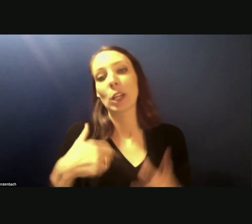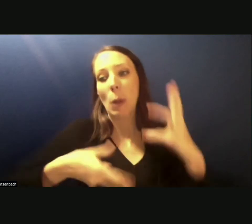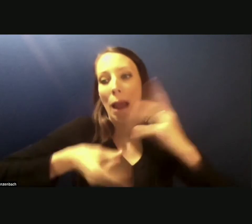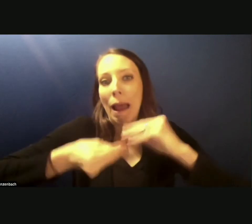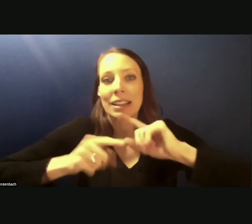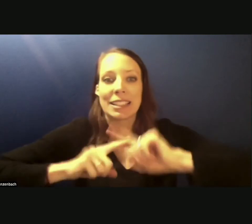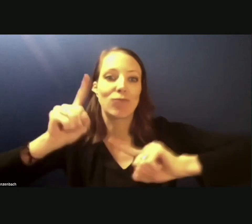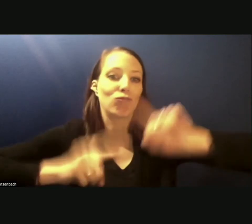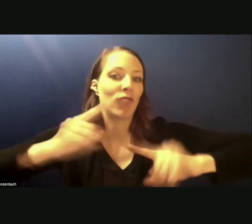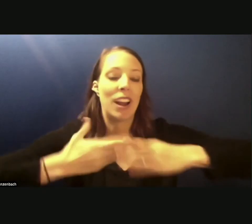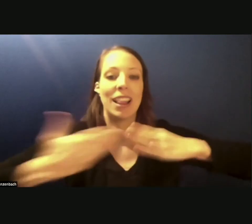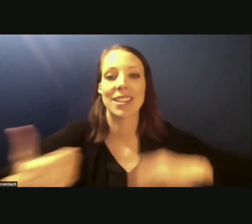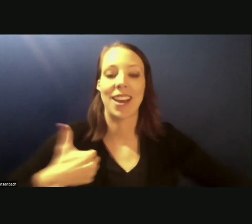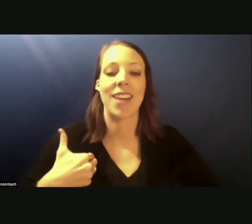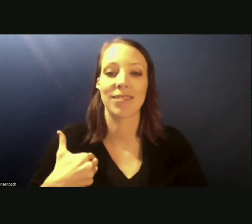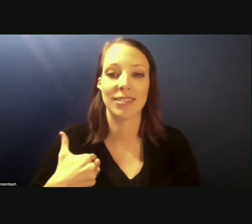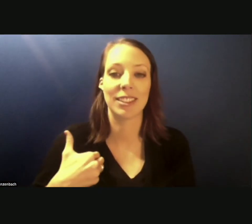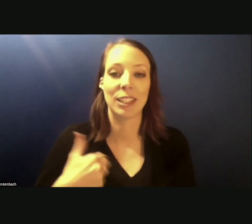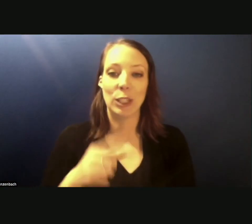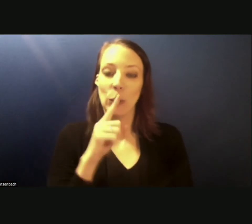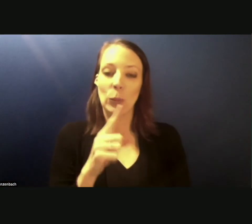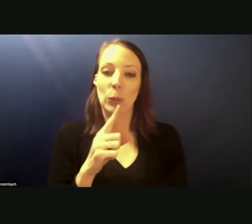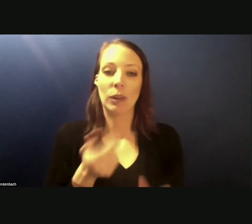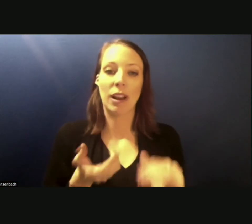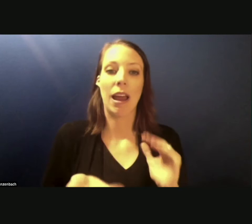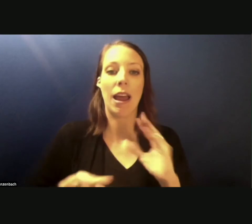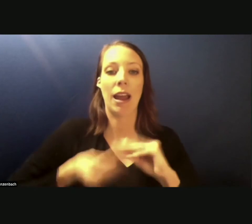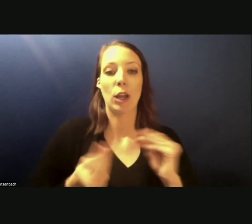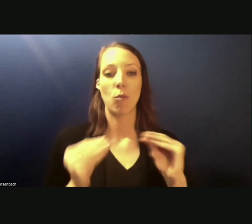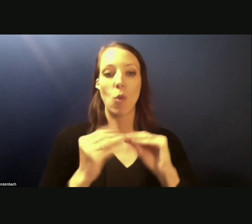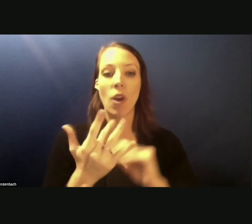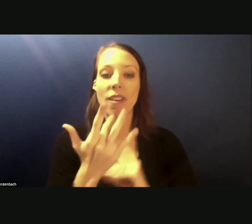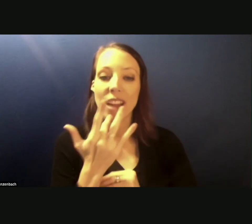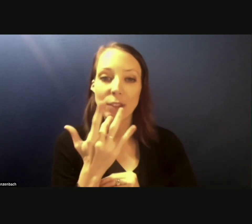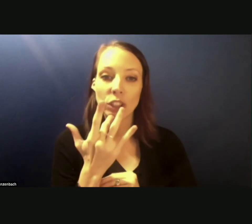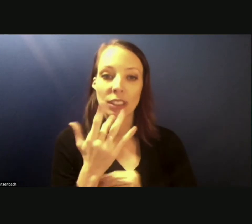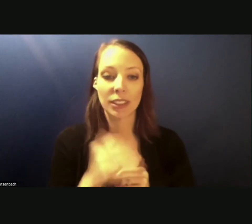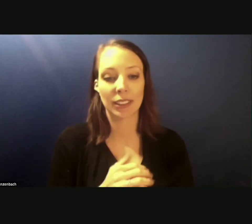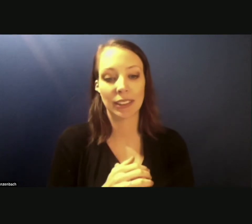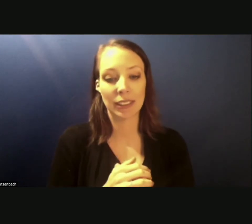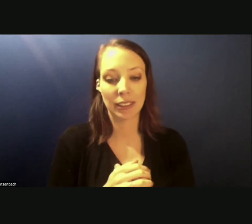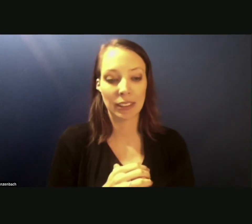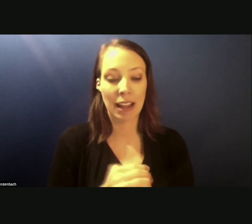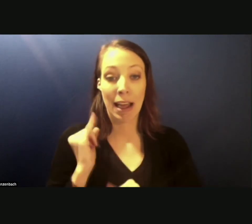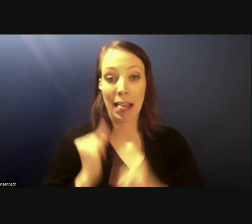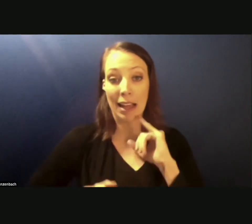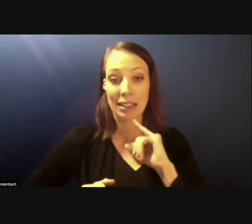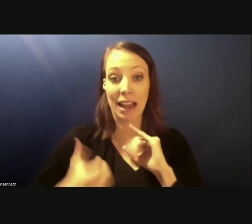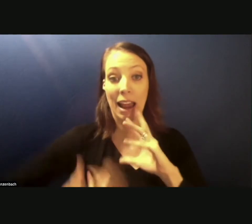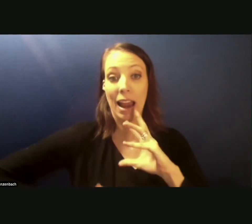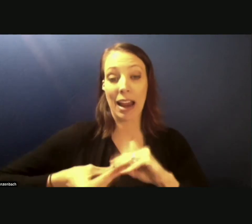these different things, and you're kind of still building more flavor there. Um, and lastly, I